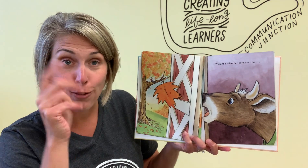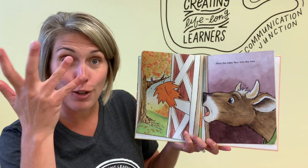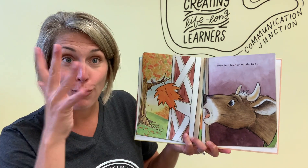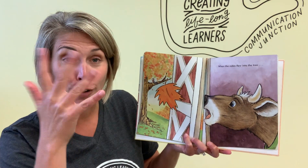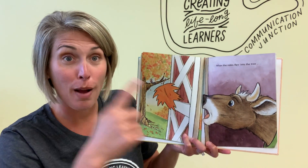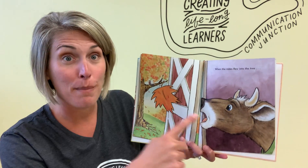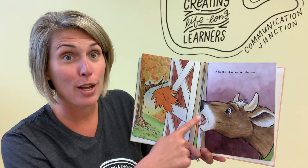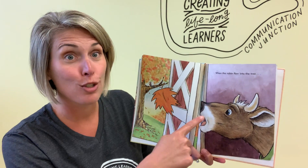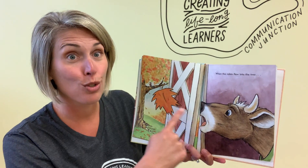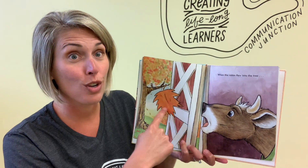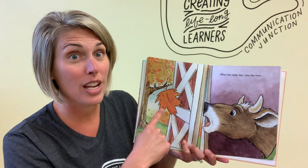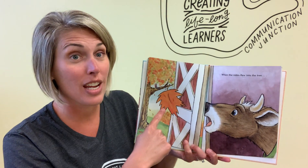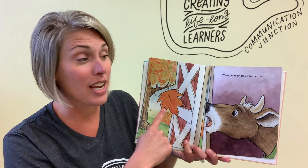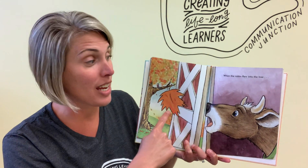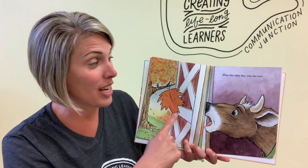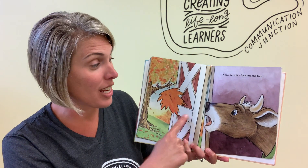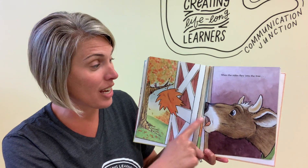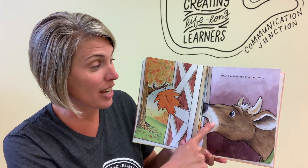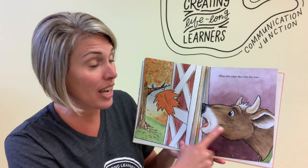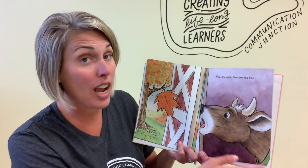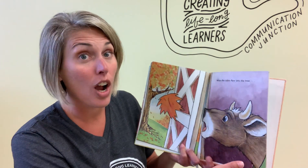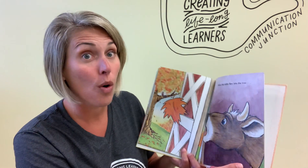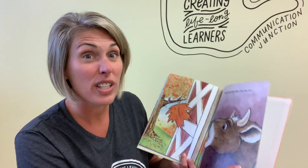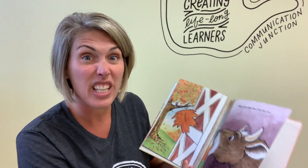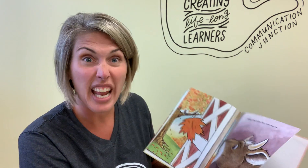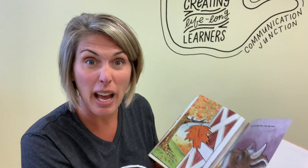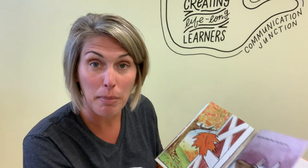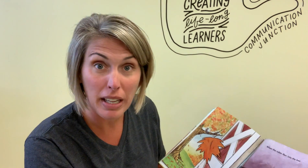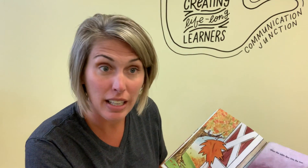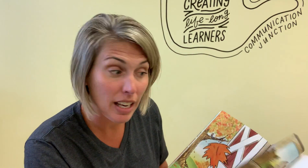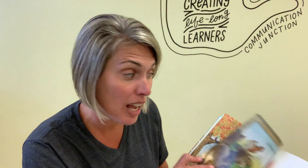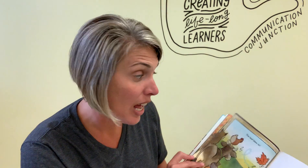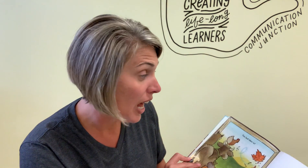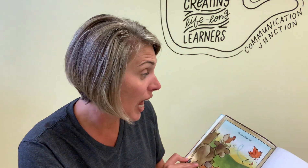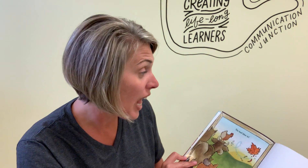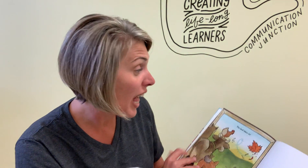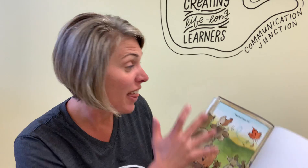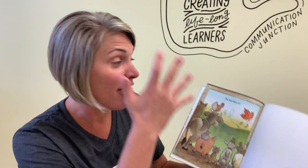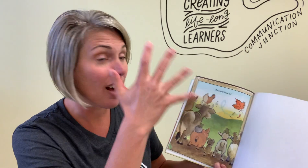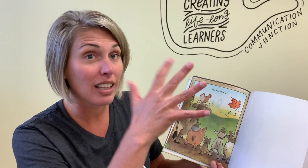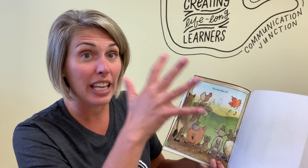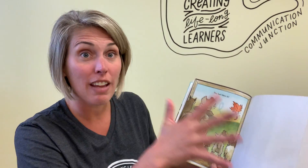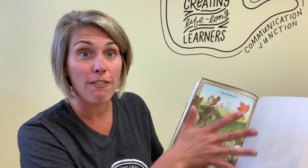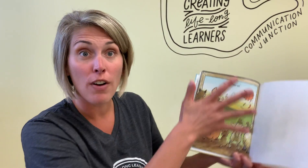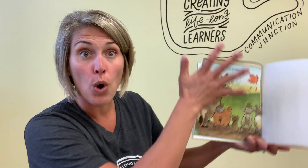flew from the tree, what's gonna happen? The leaf,